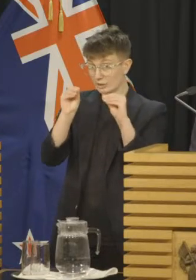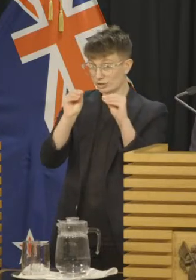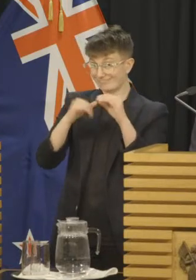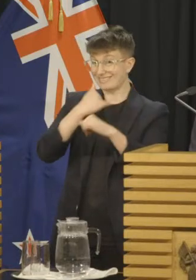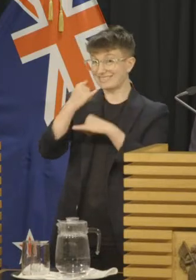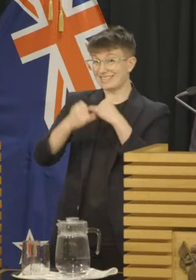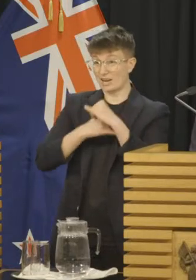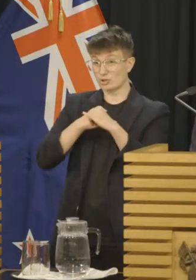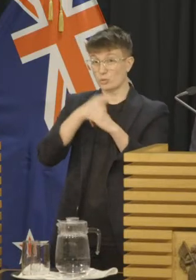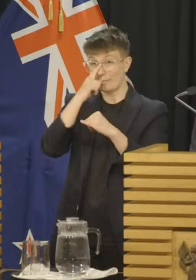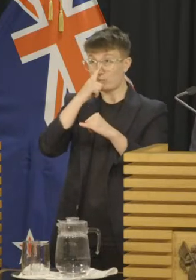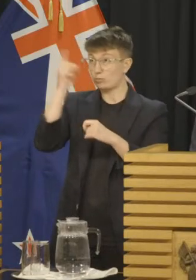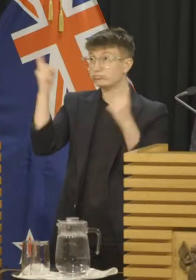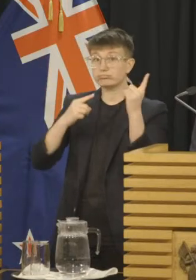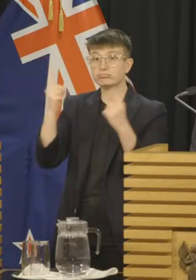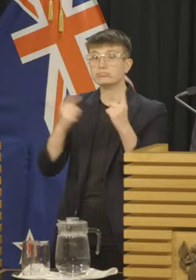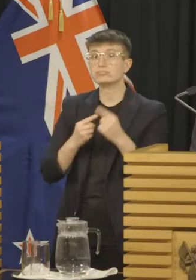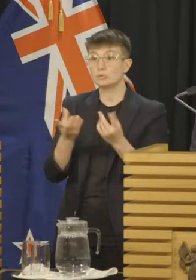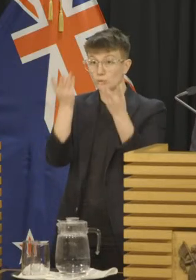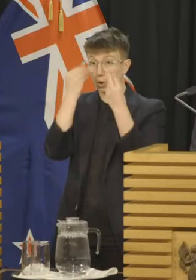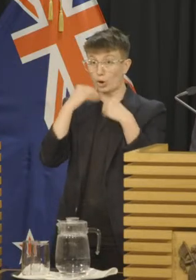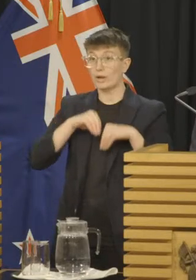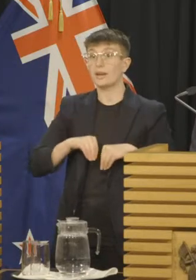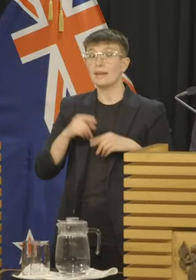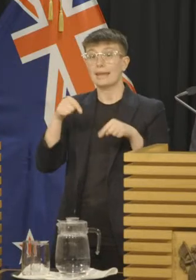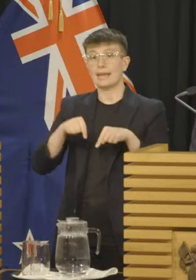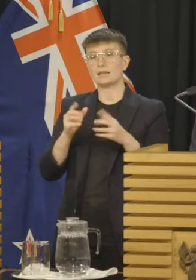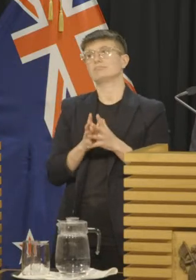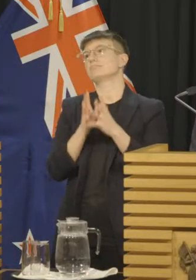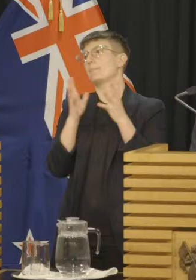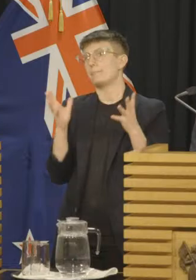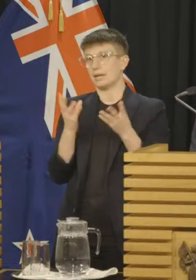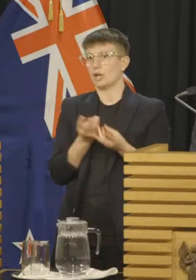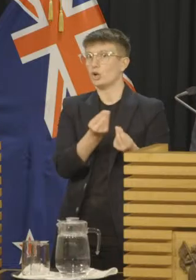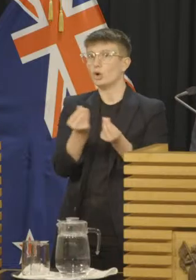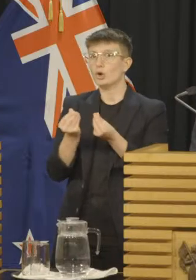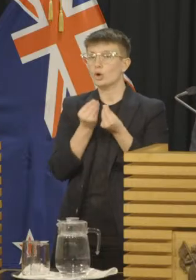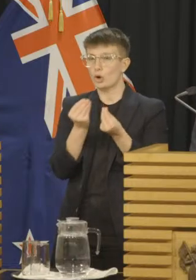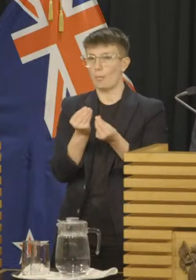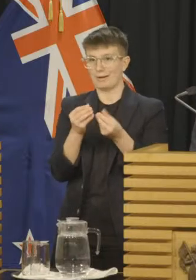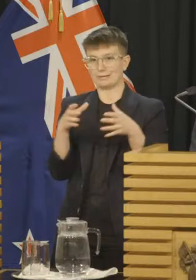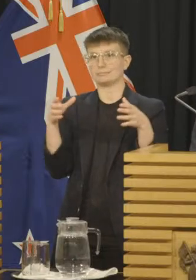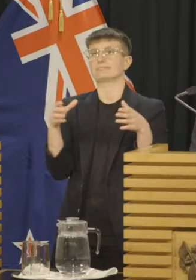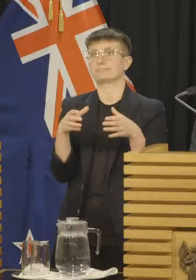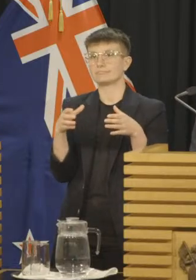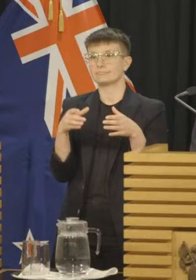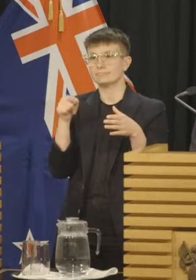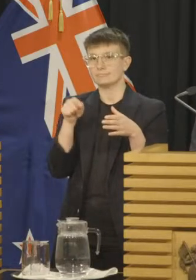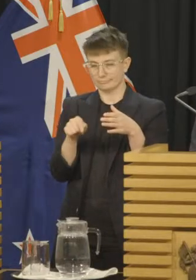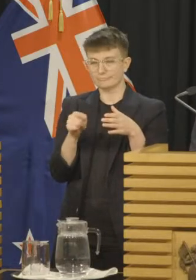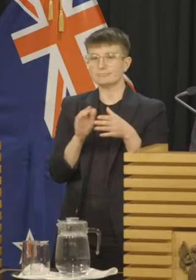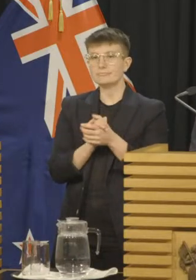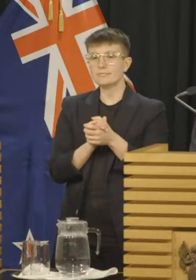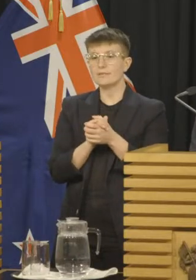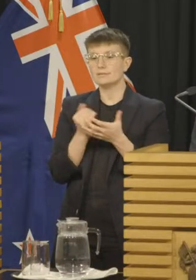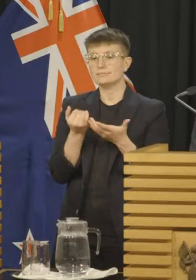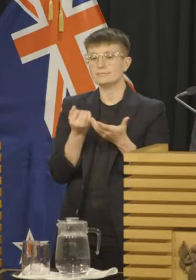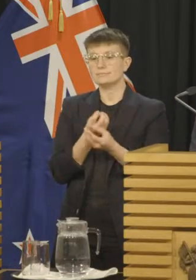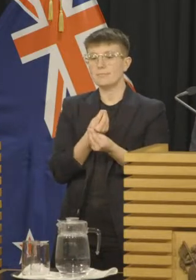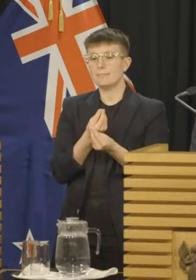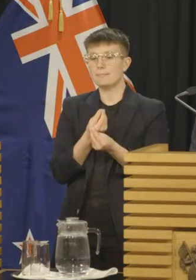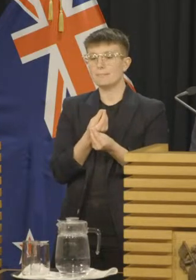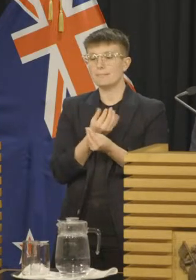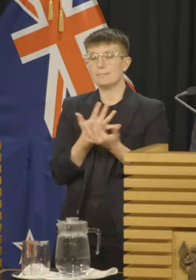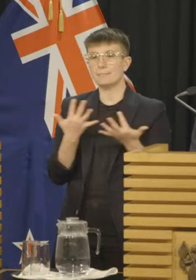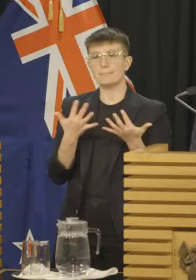billion to our economy in 2018. Like many sectors that rely on international visitors,